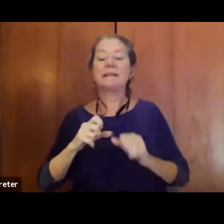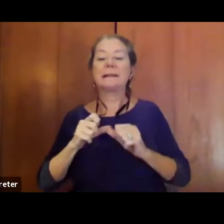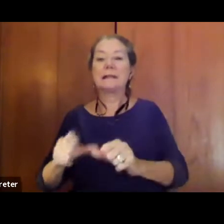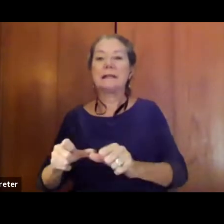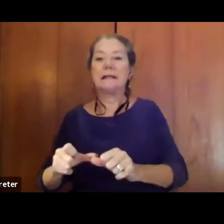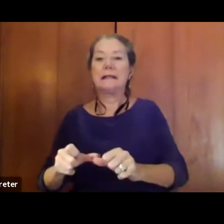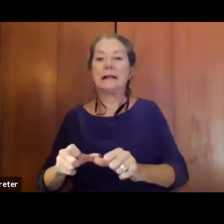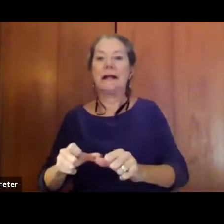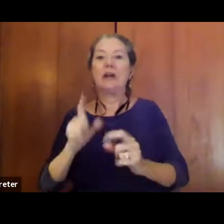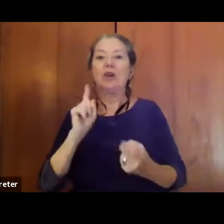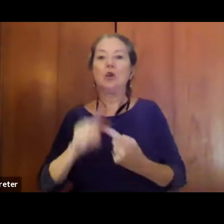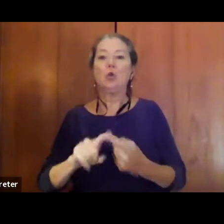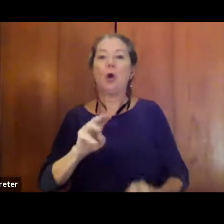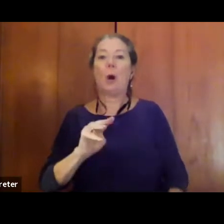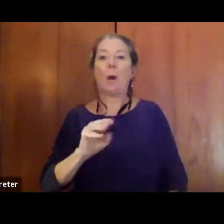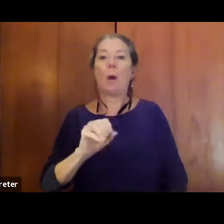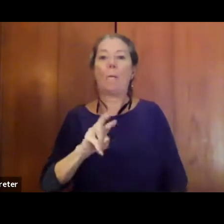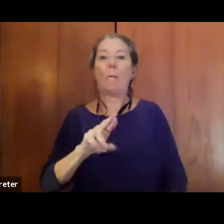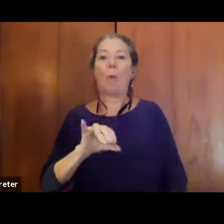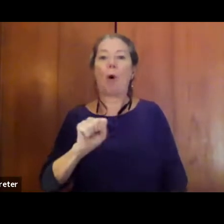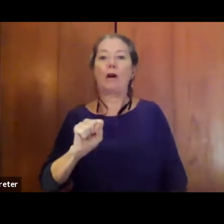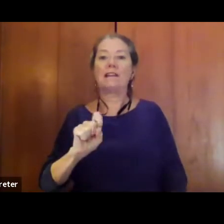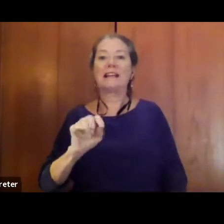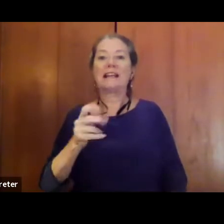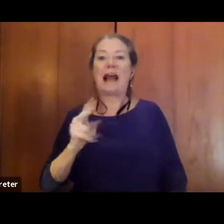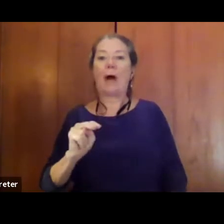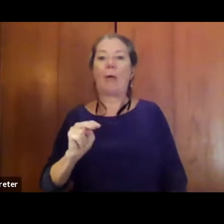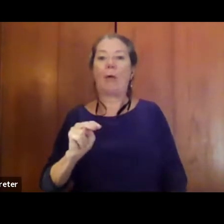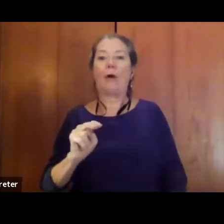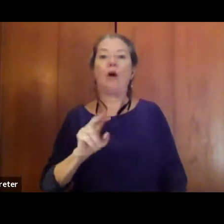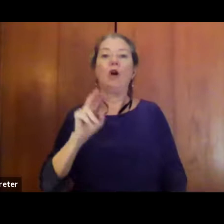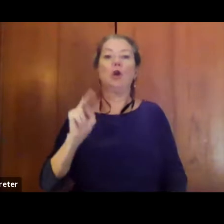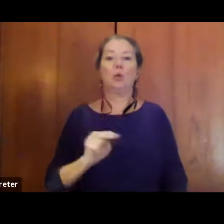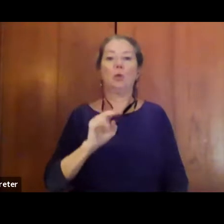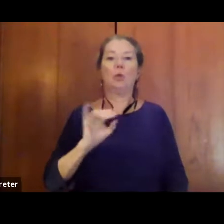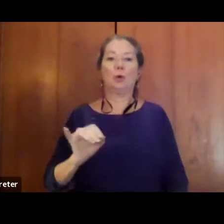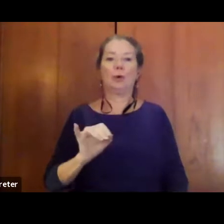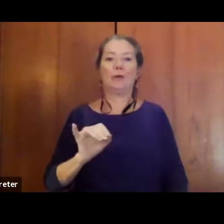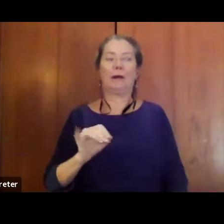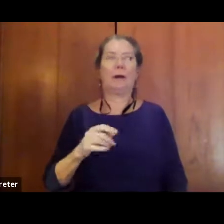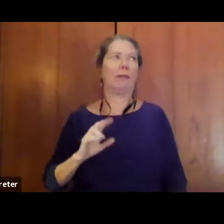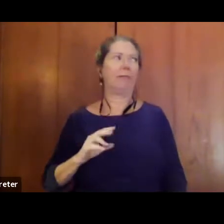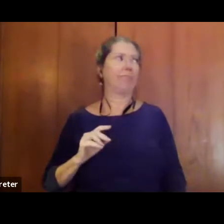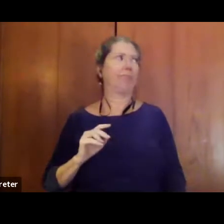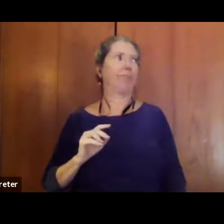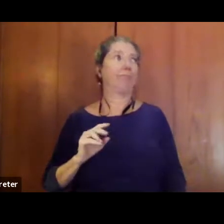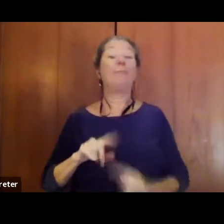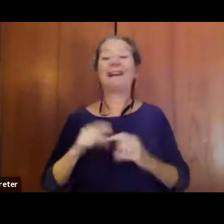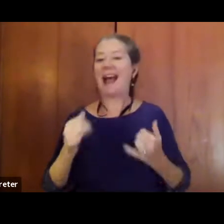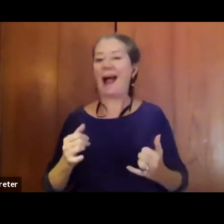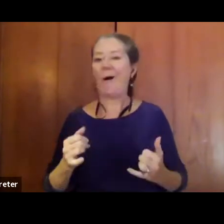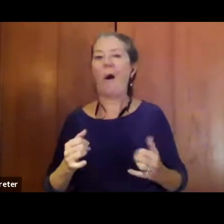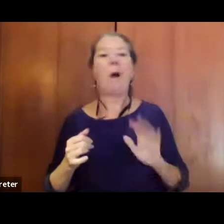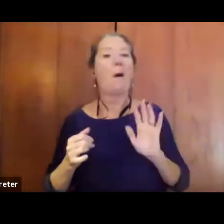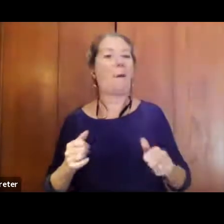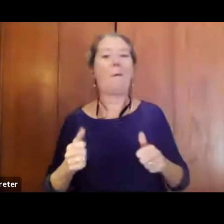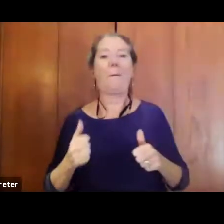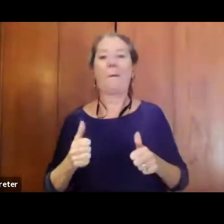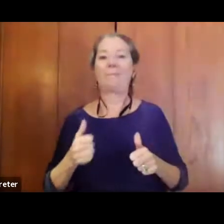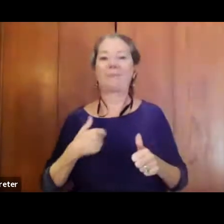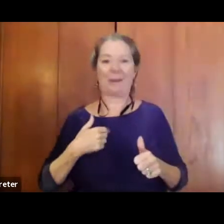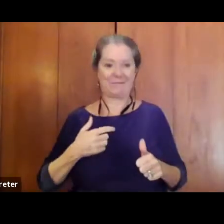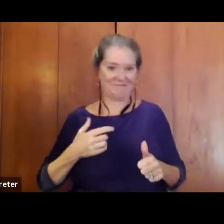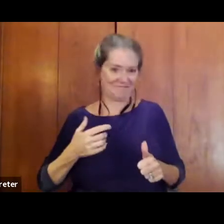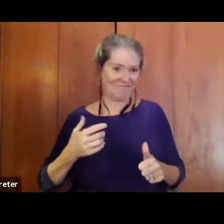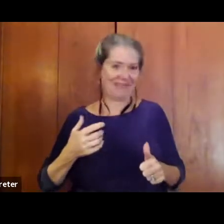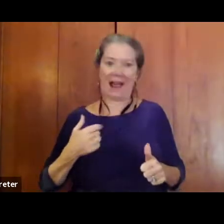know. And now in retrospect, I wouldn't have changed a thing about it. My mother, of course, would be the one who would